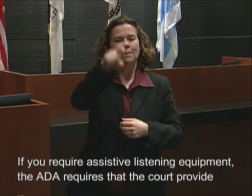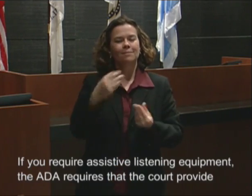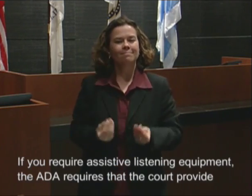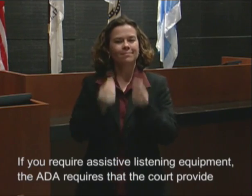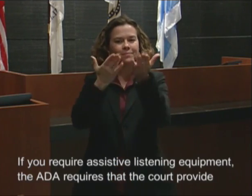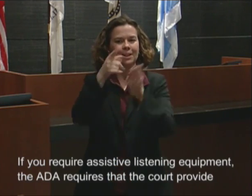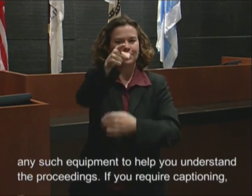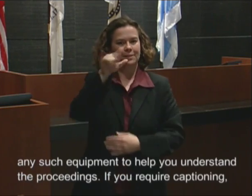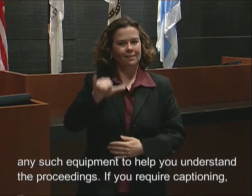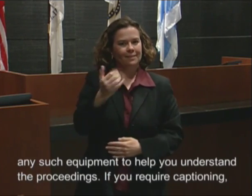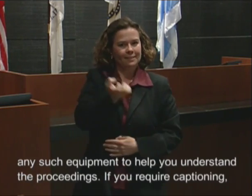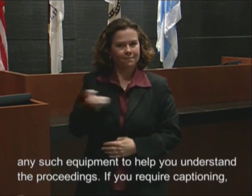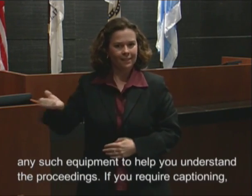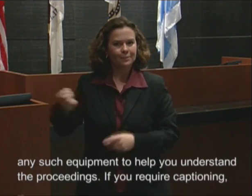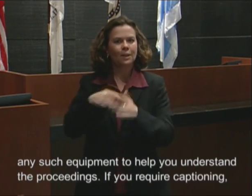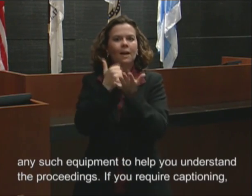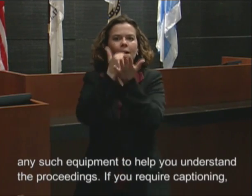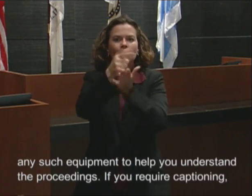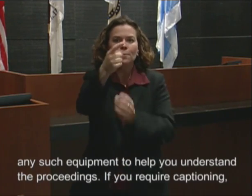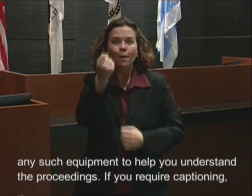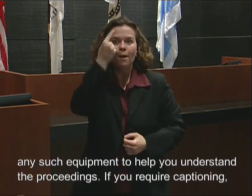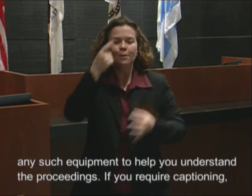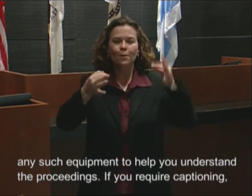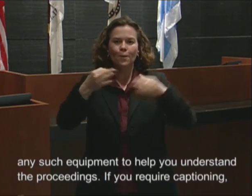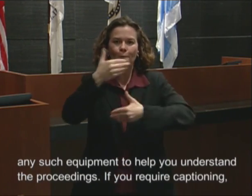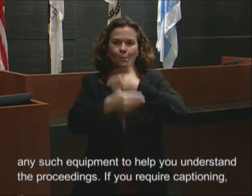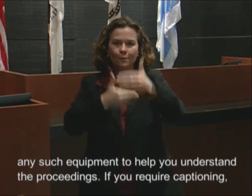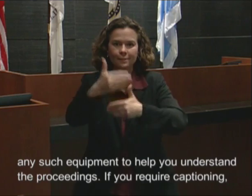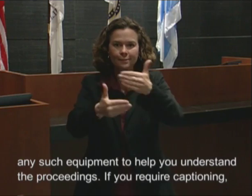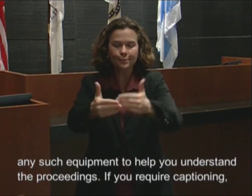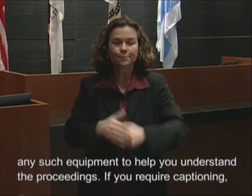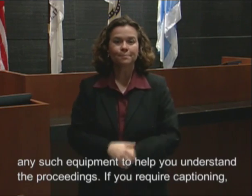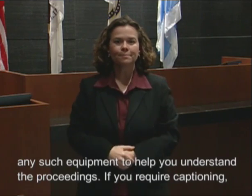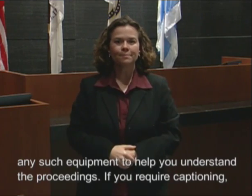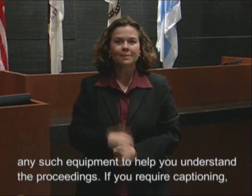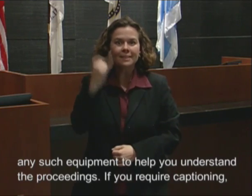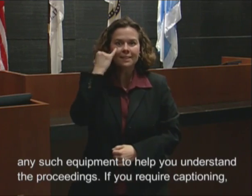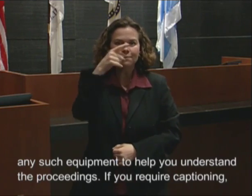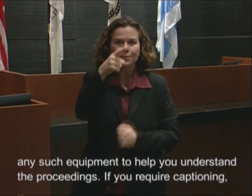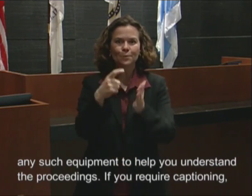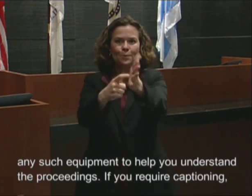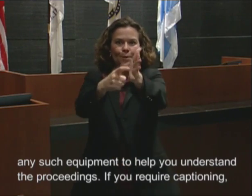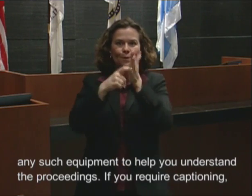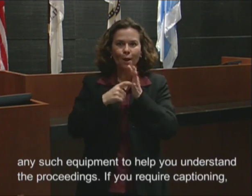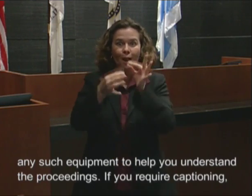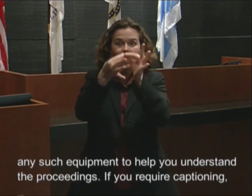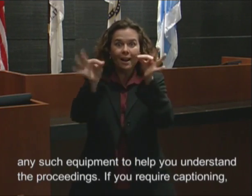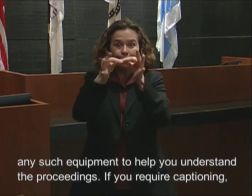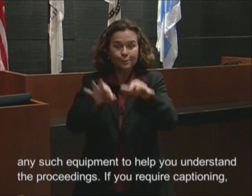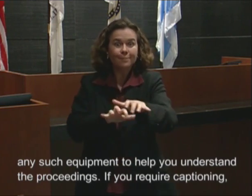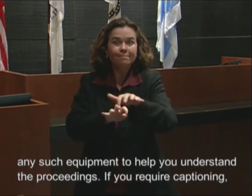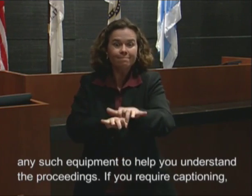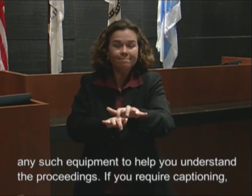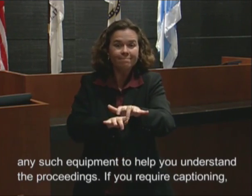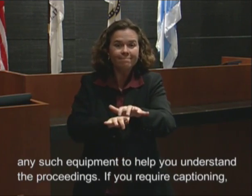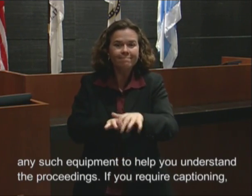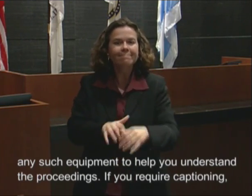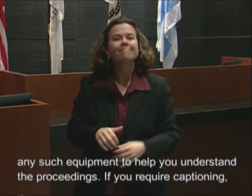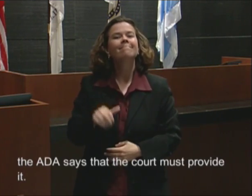provide any such equipment to help you understand the proceedings. If you require captioning, the ADA says that the